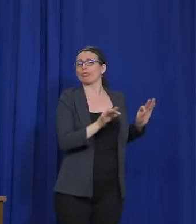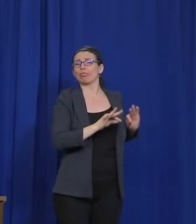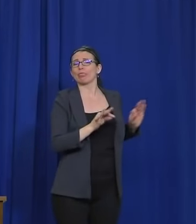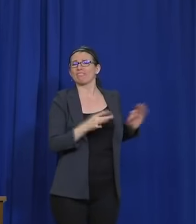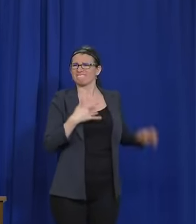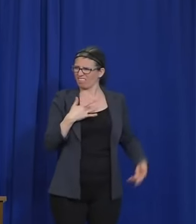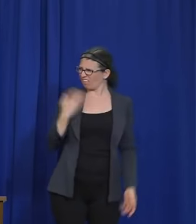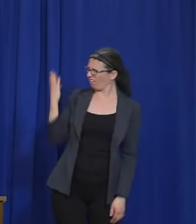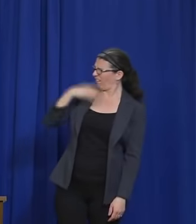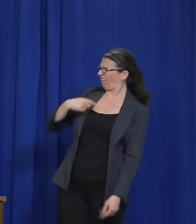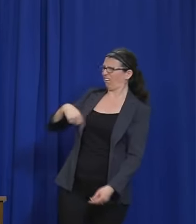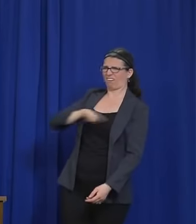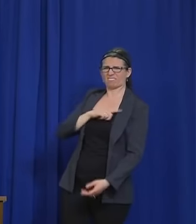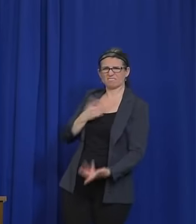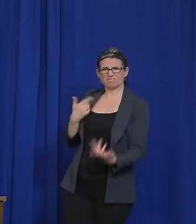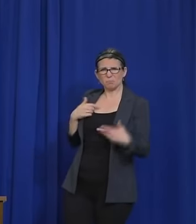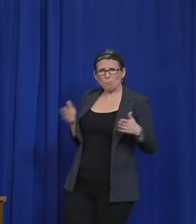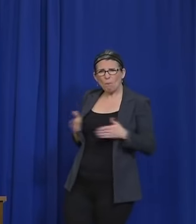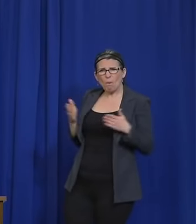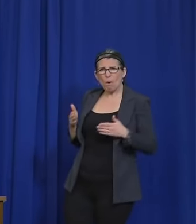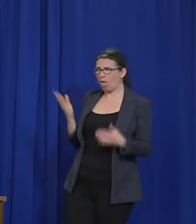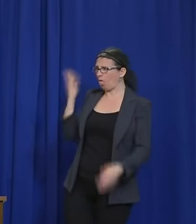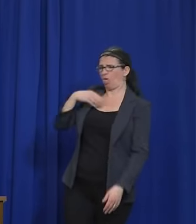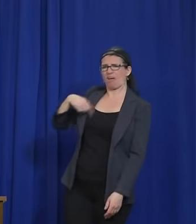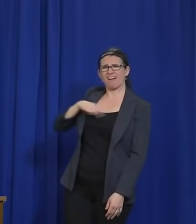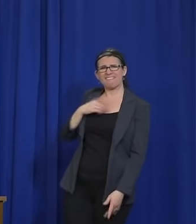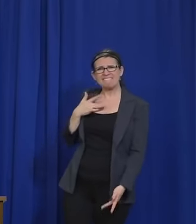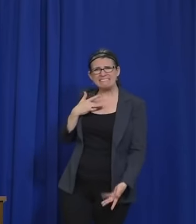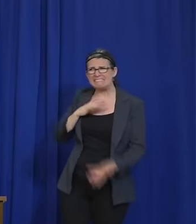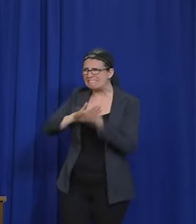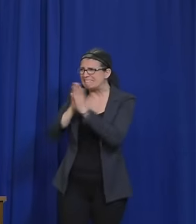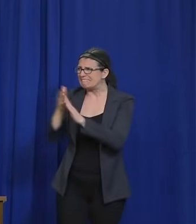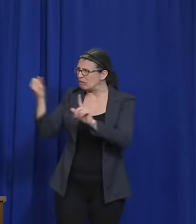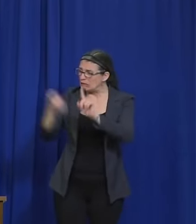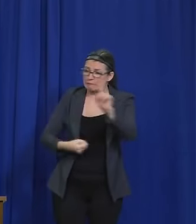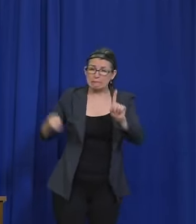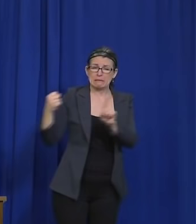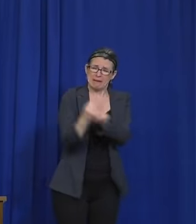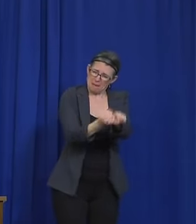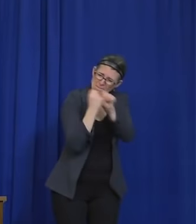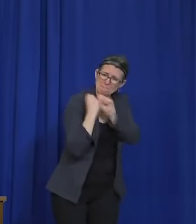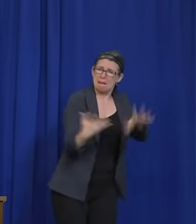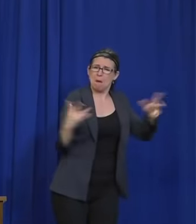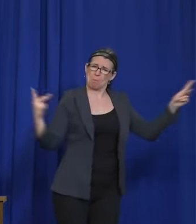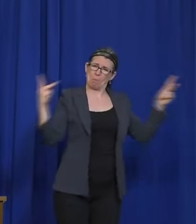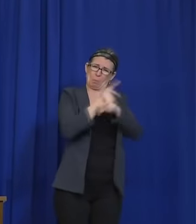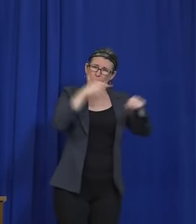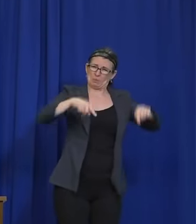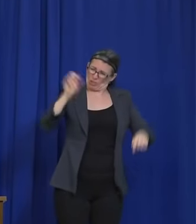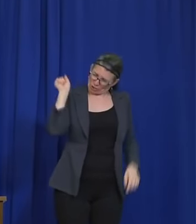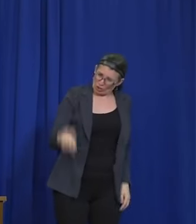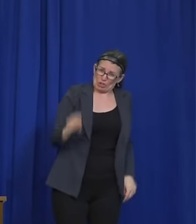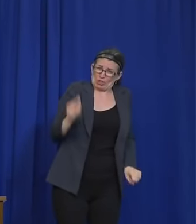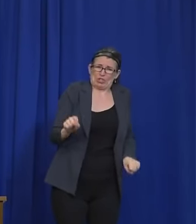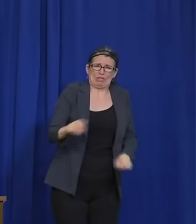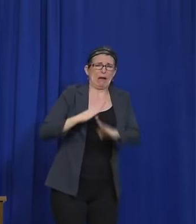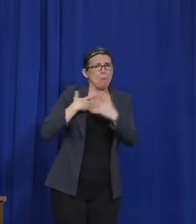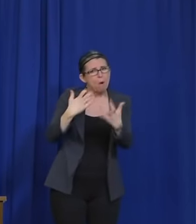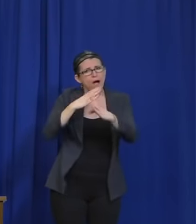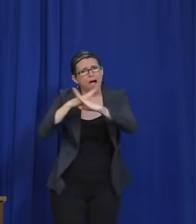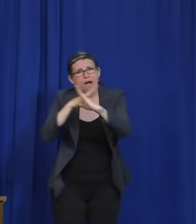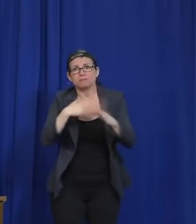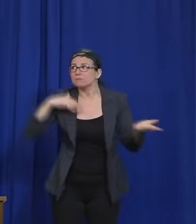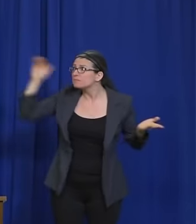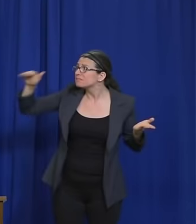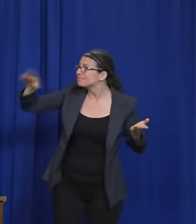those tests to prevent us from becoming a hotspot, from preventing a surge. So we keep making the case. The proof